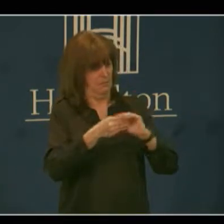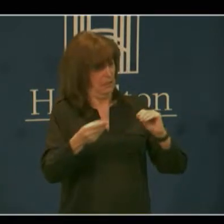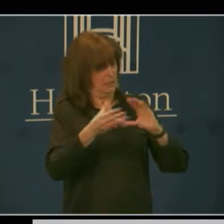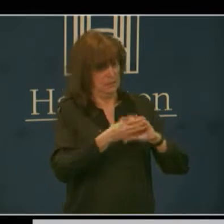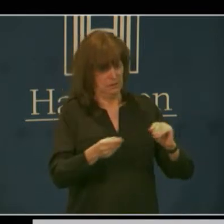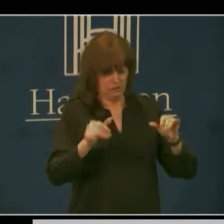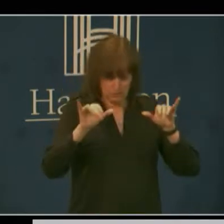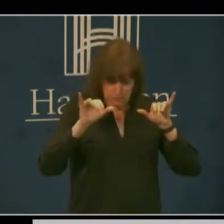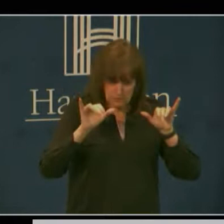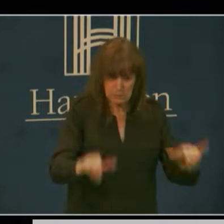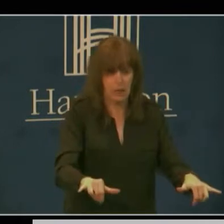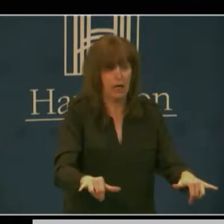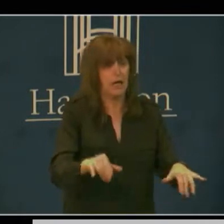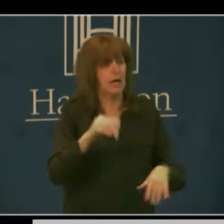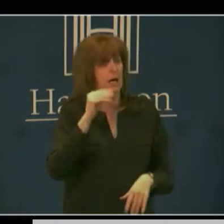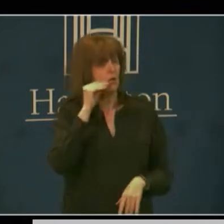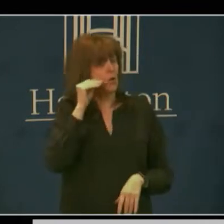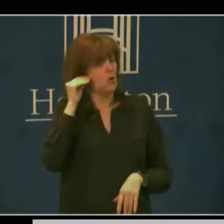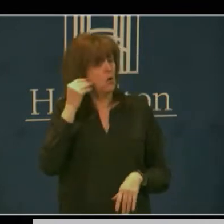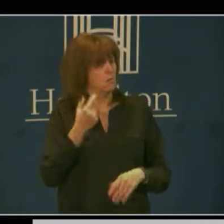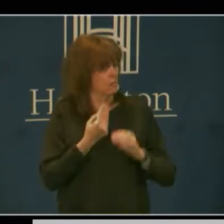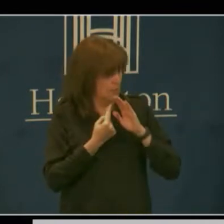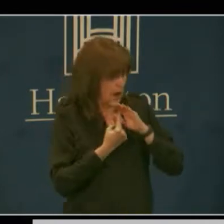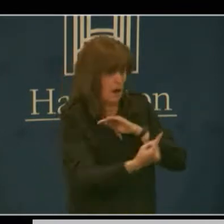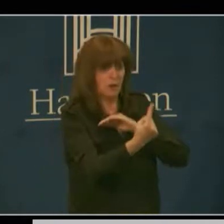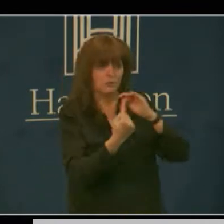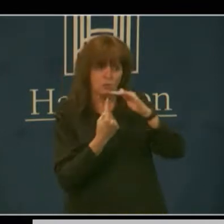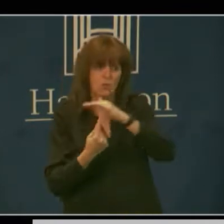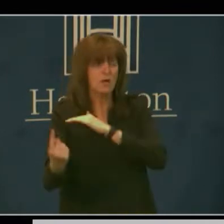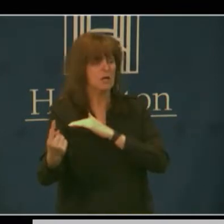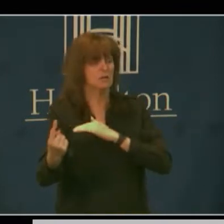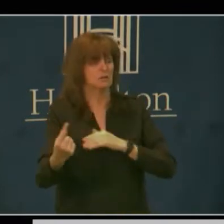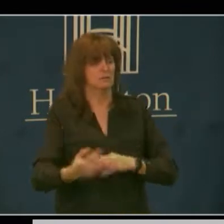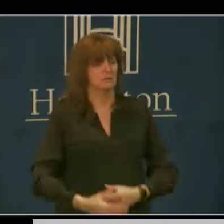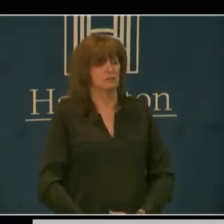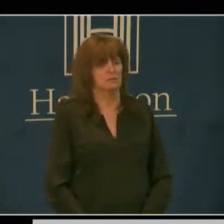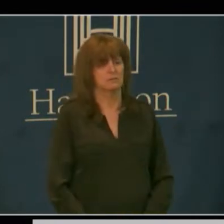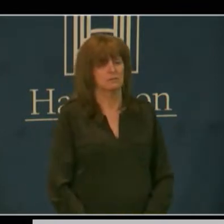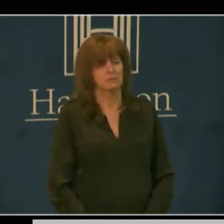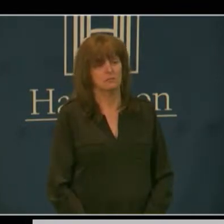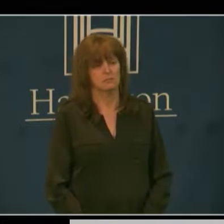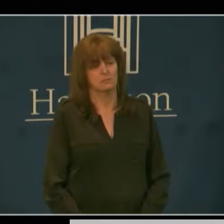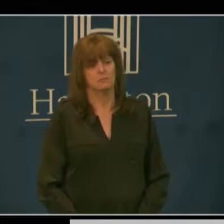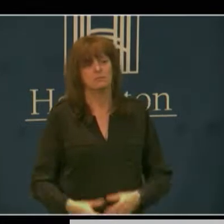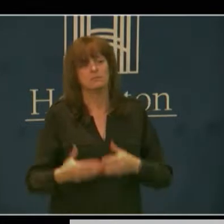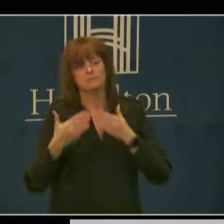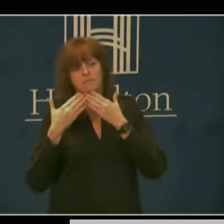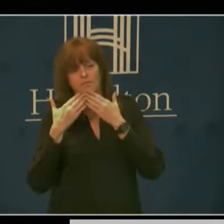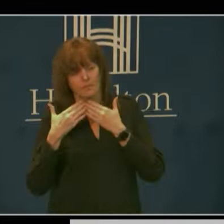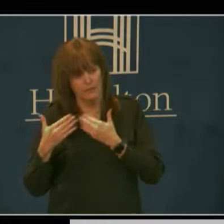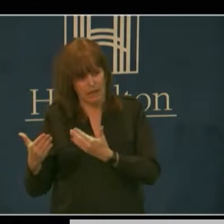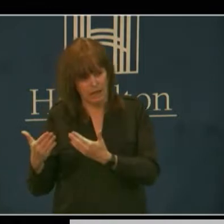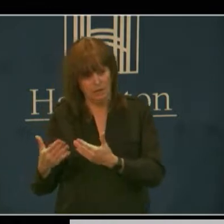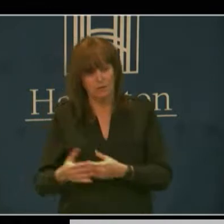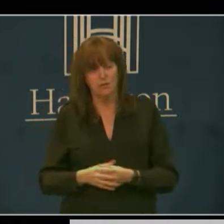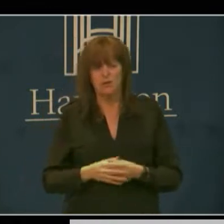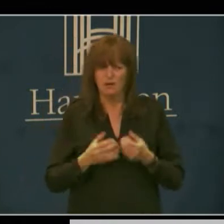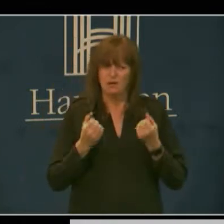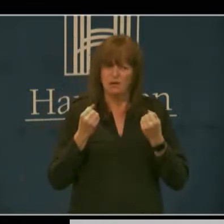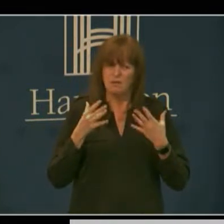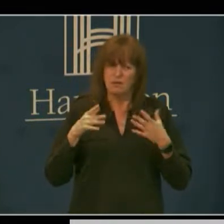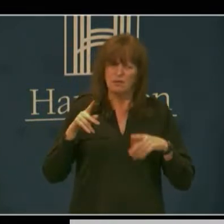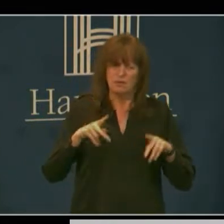answering that. We're going to actually come right back to you here in regards to how we've heard many people are worried about the more